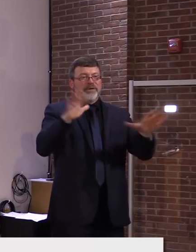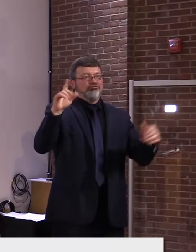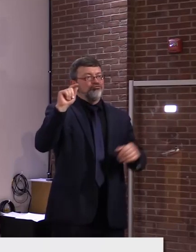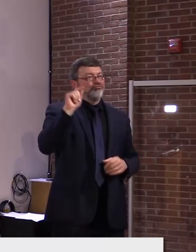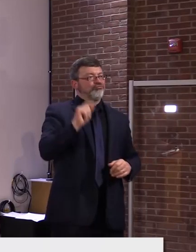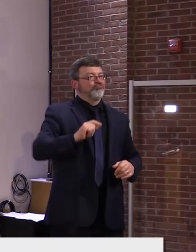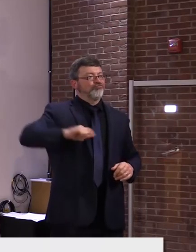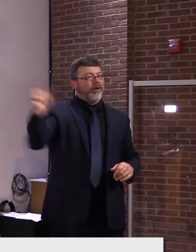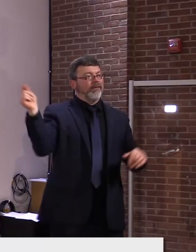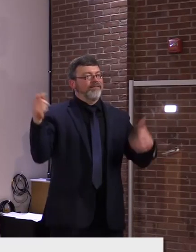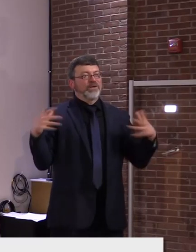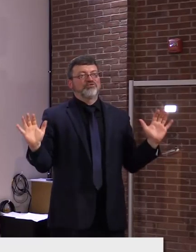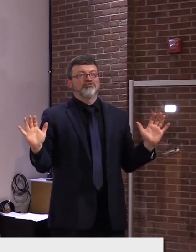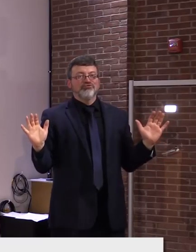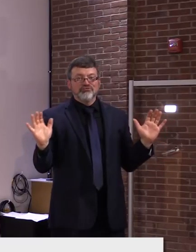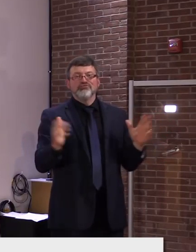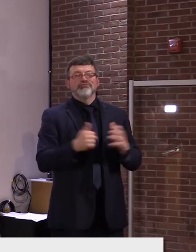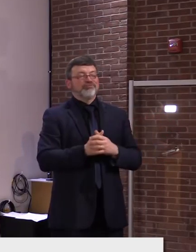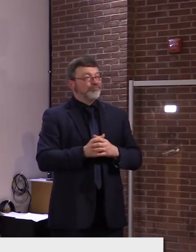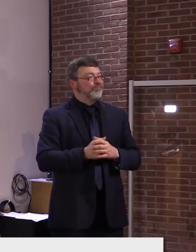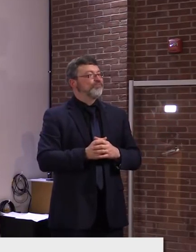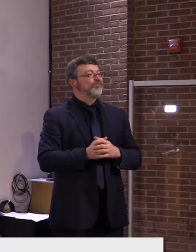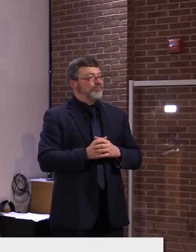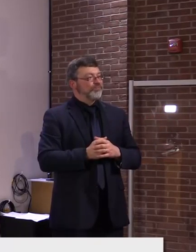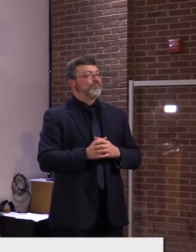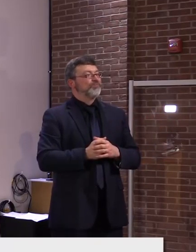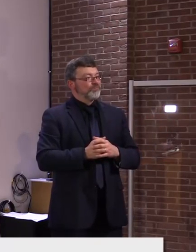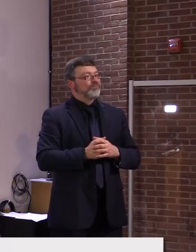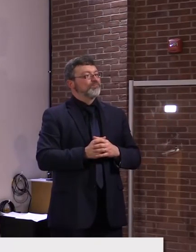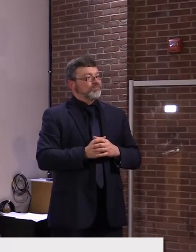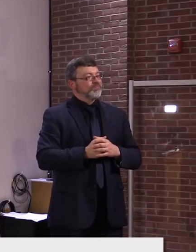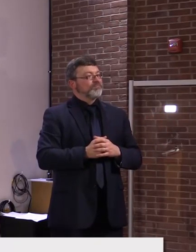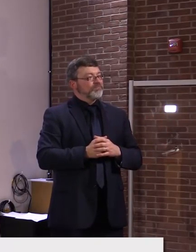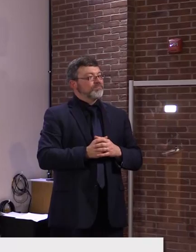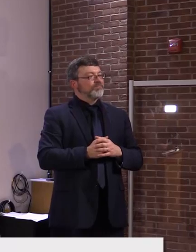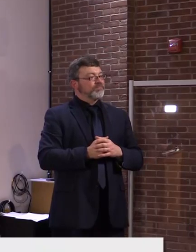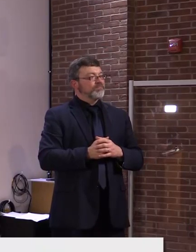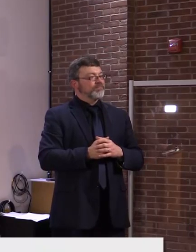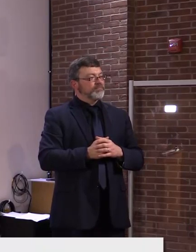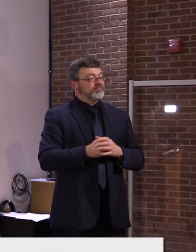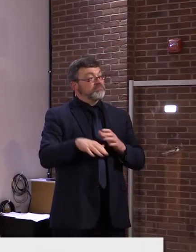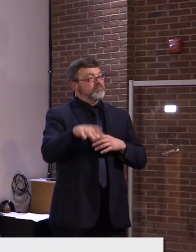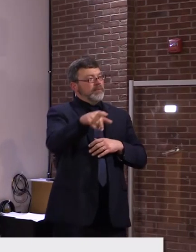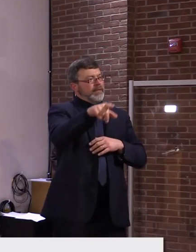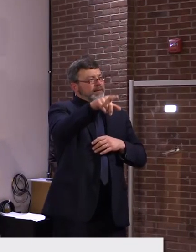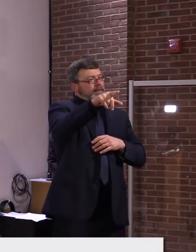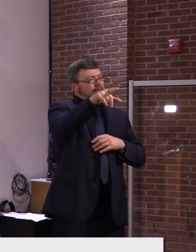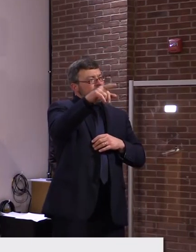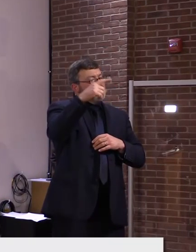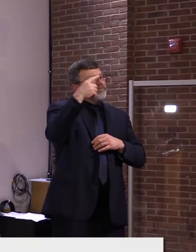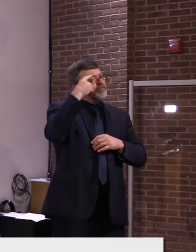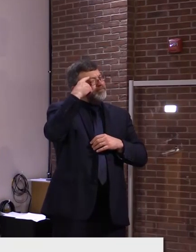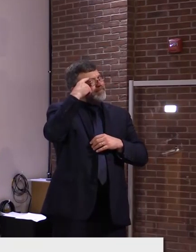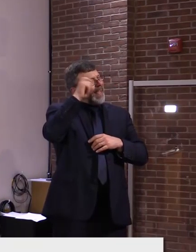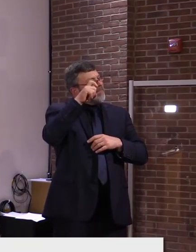and for many of us, we need to give some thought to what we do based on potential risks. As I've said